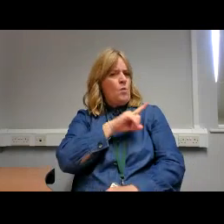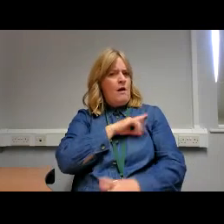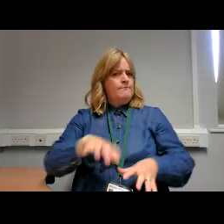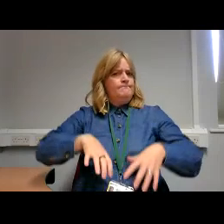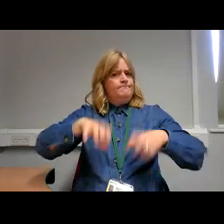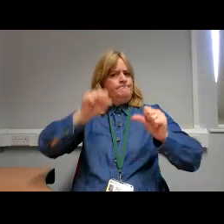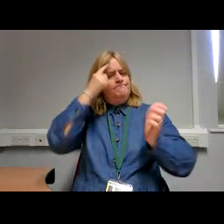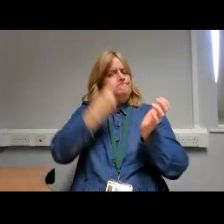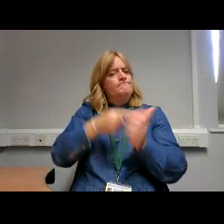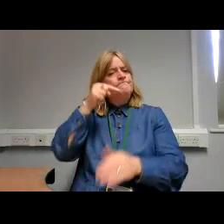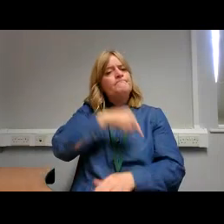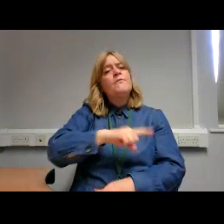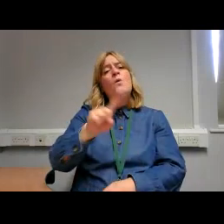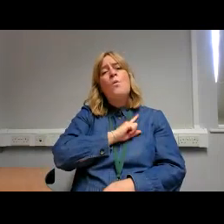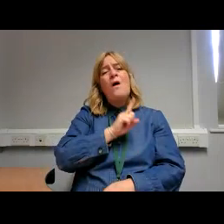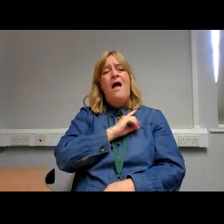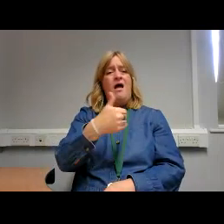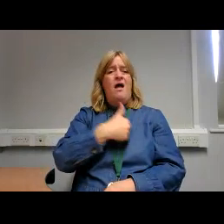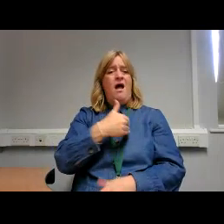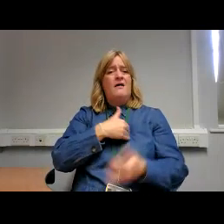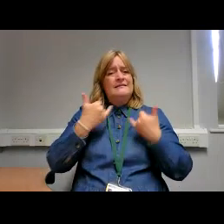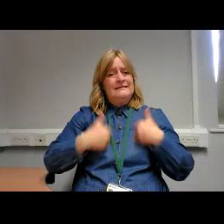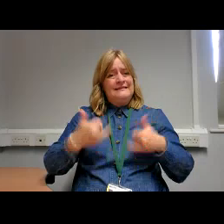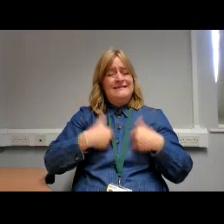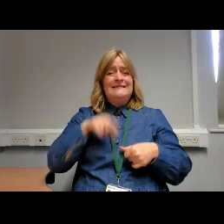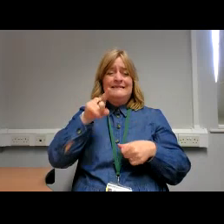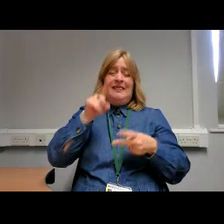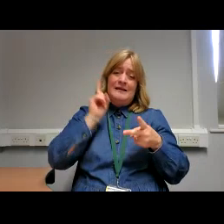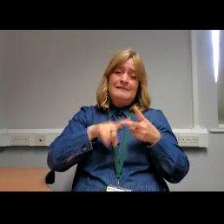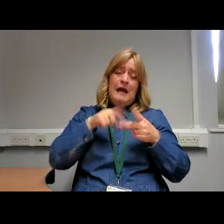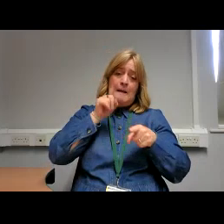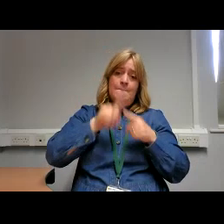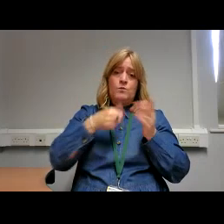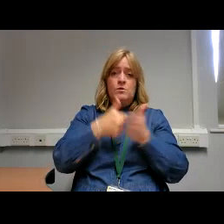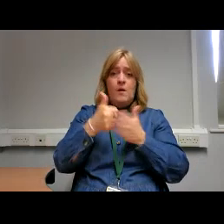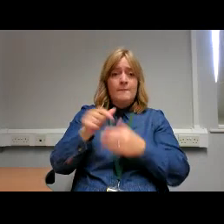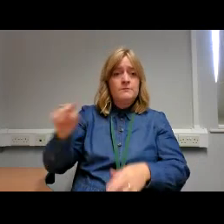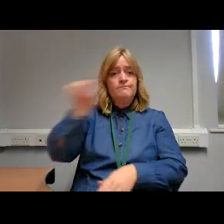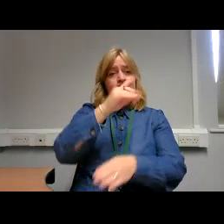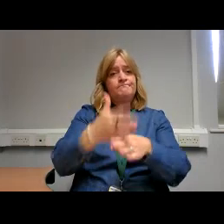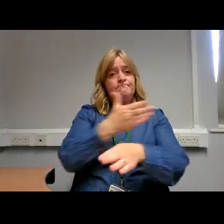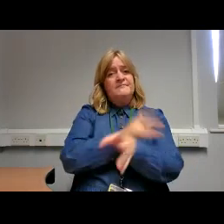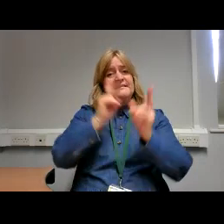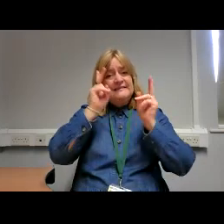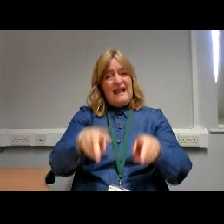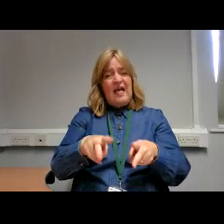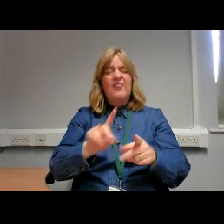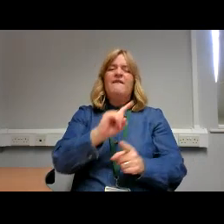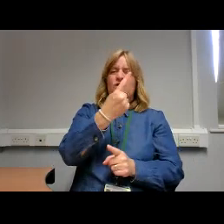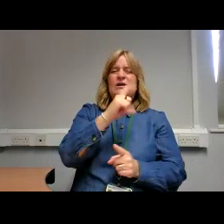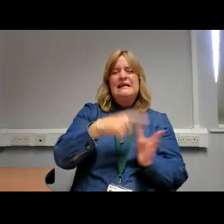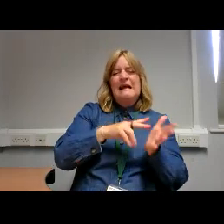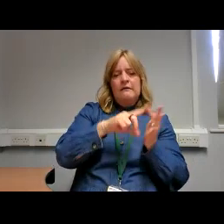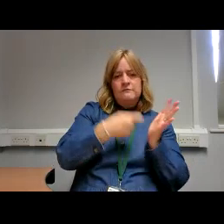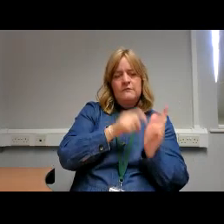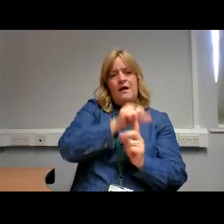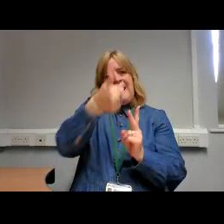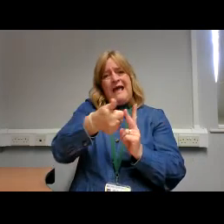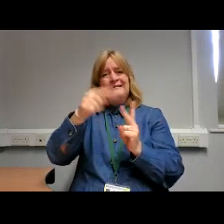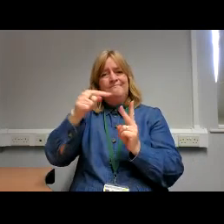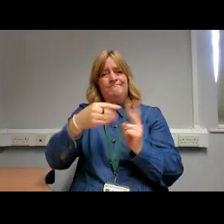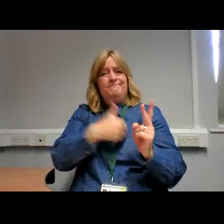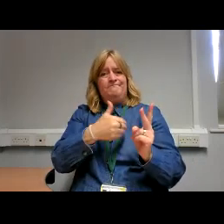is because cardiovascular disease is the second most common cause of premature death in England after cancer. It affects 7